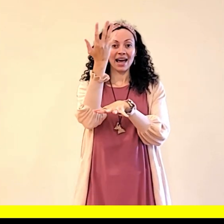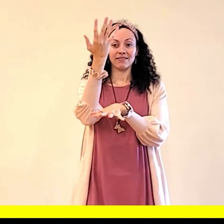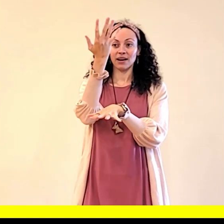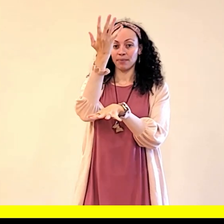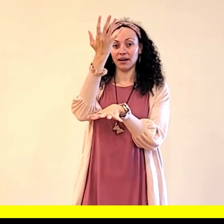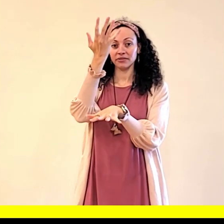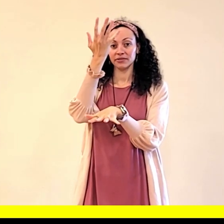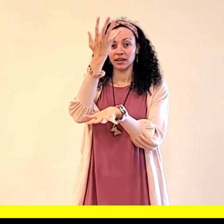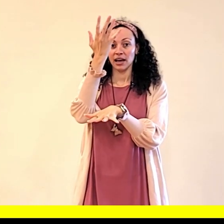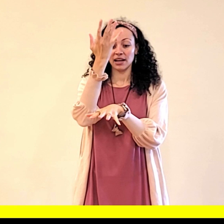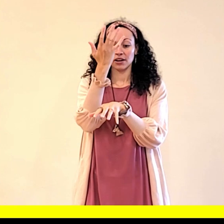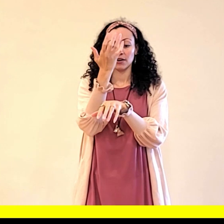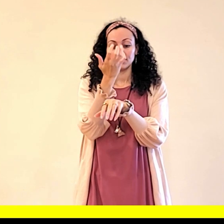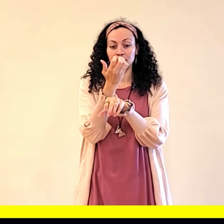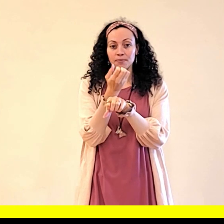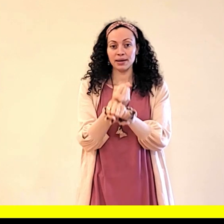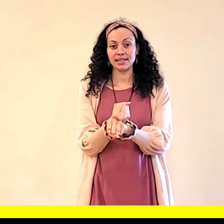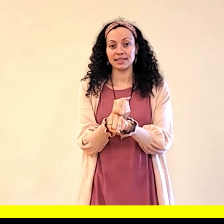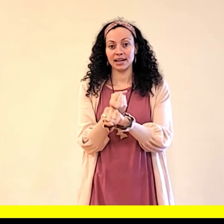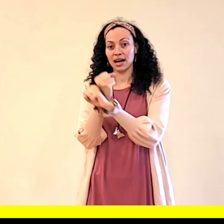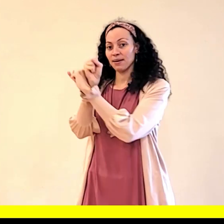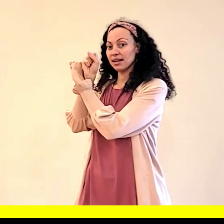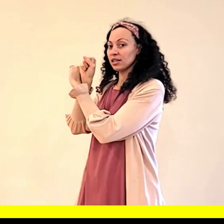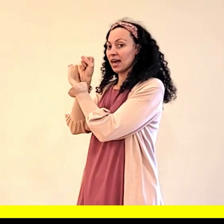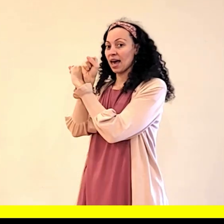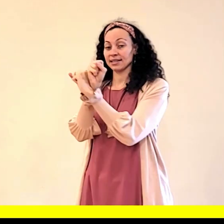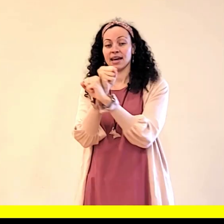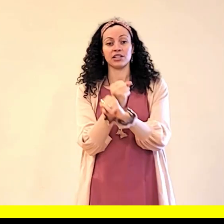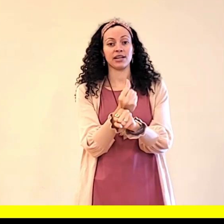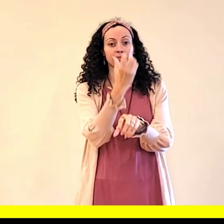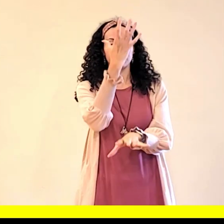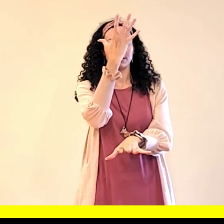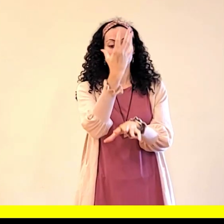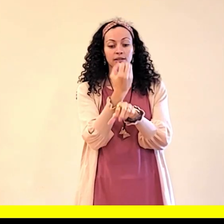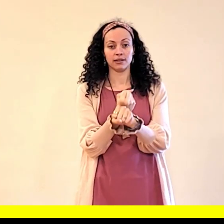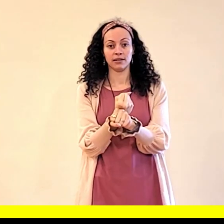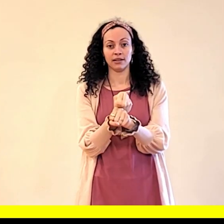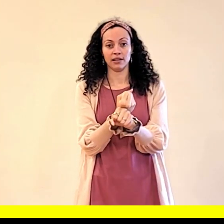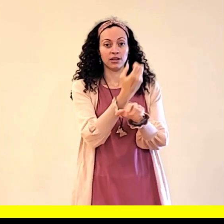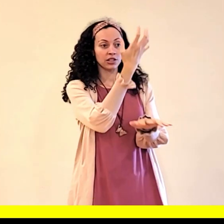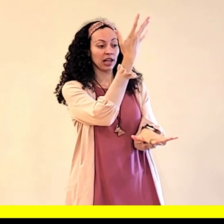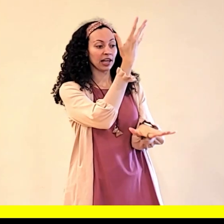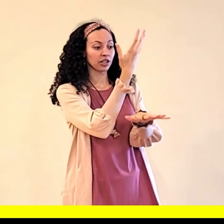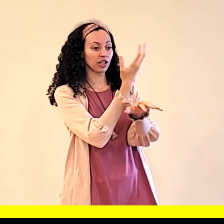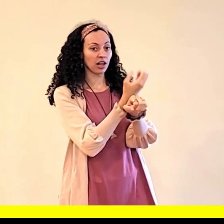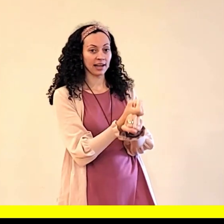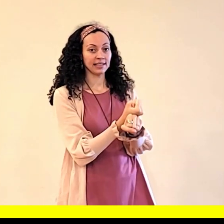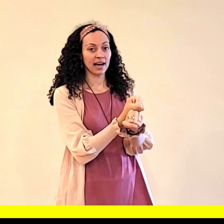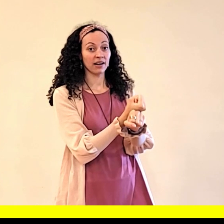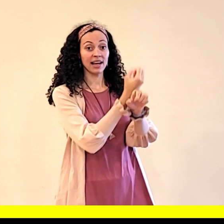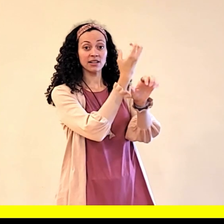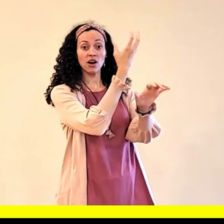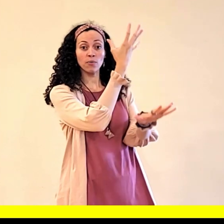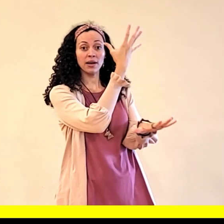place one kind of above. And you're going to meet and come into S hand shapes. So like you're